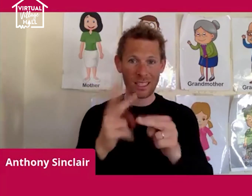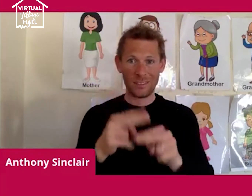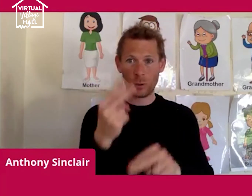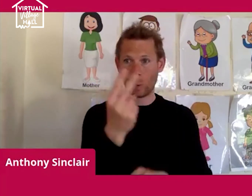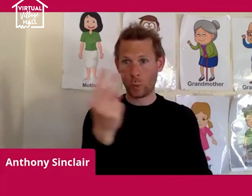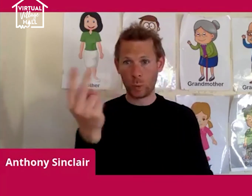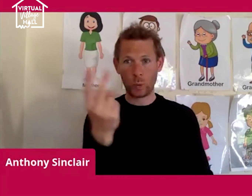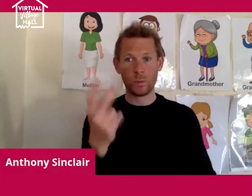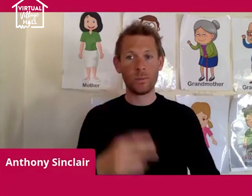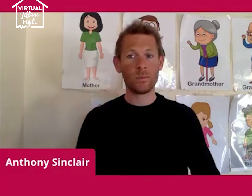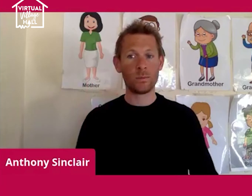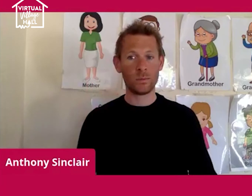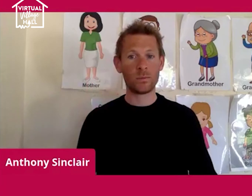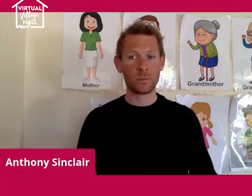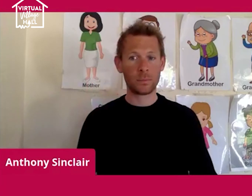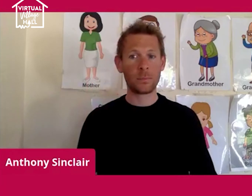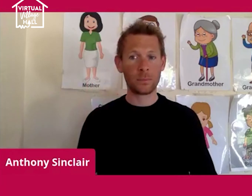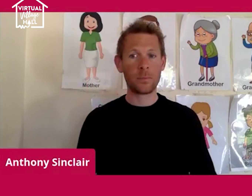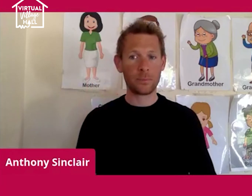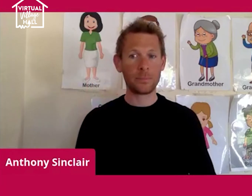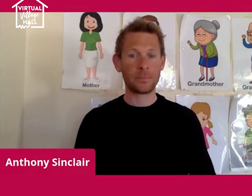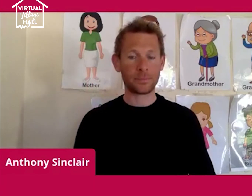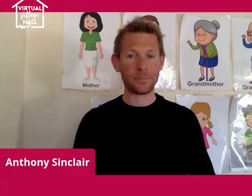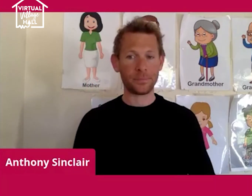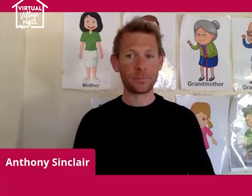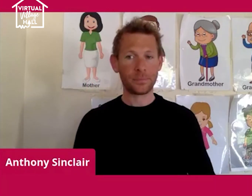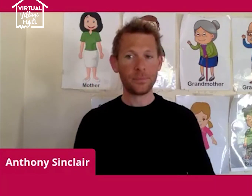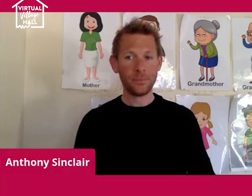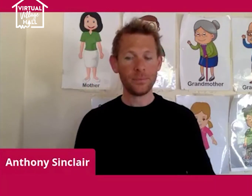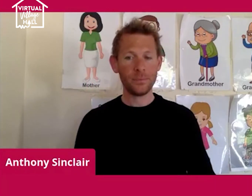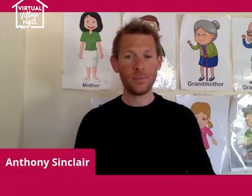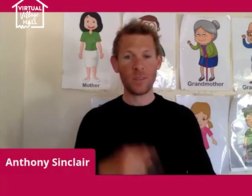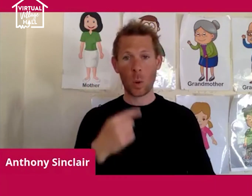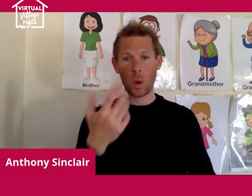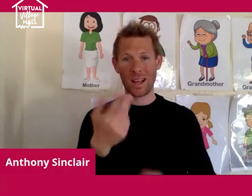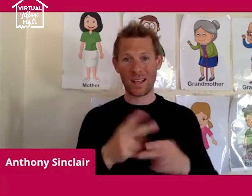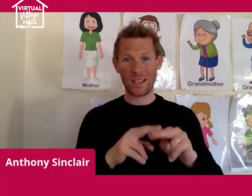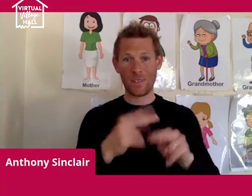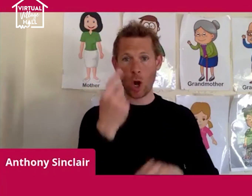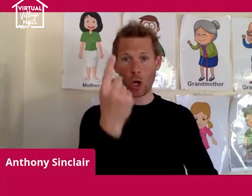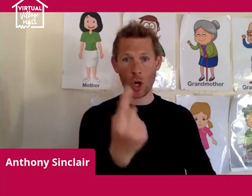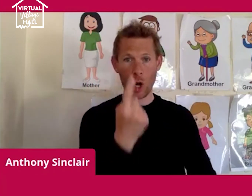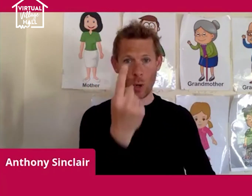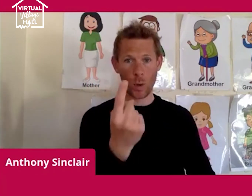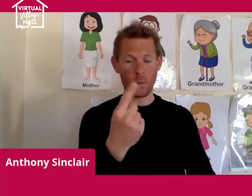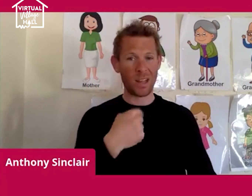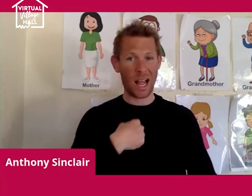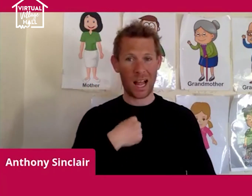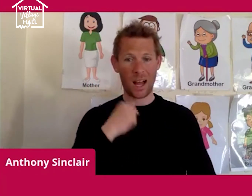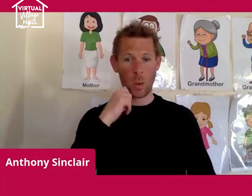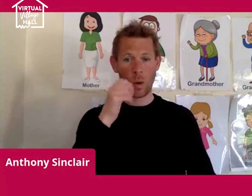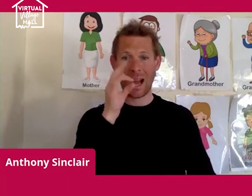So now, why don't you ask each other if you've got another person there, why don't you ask each other? Or if you're by